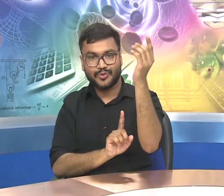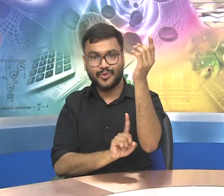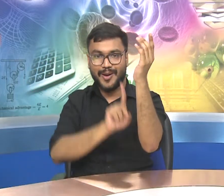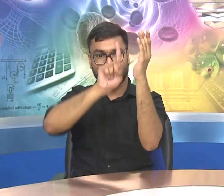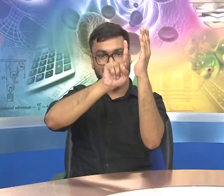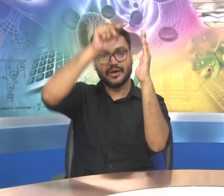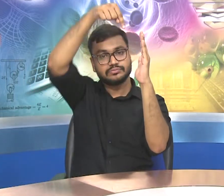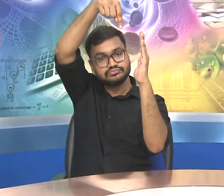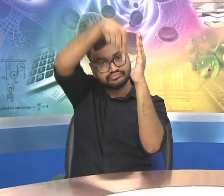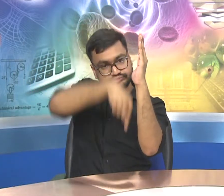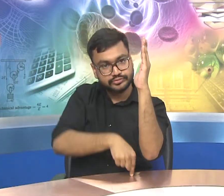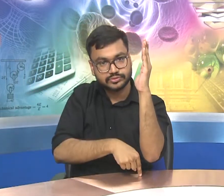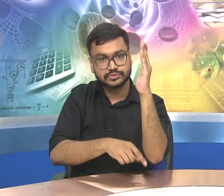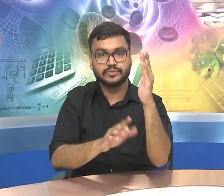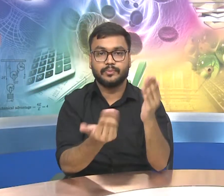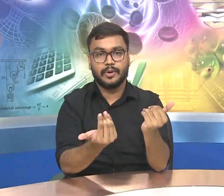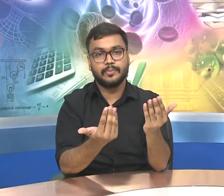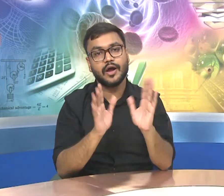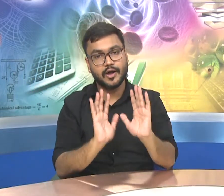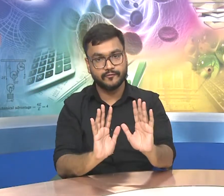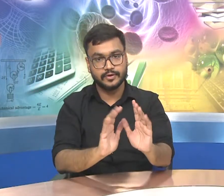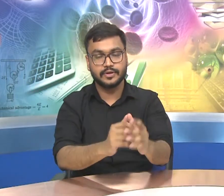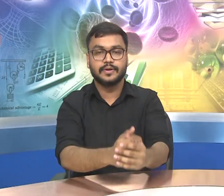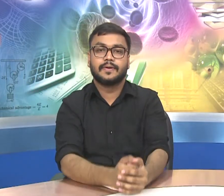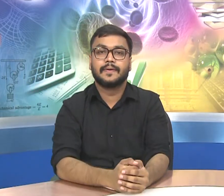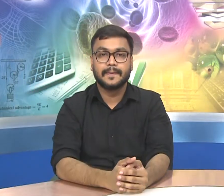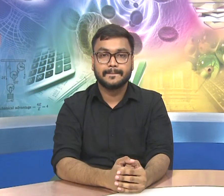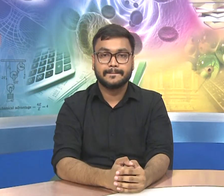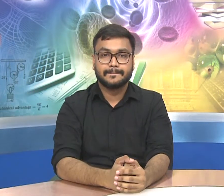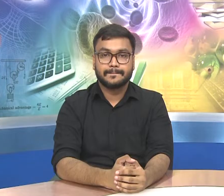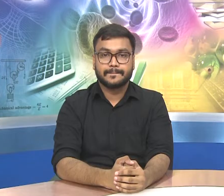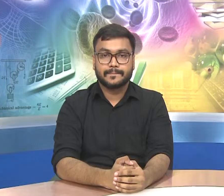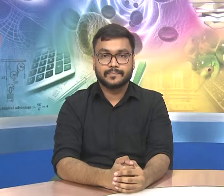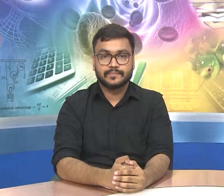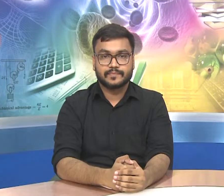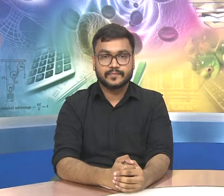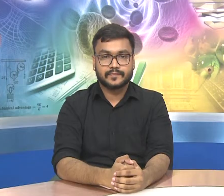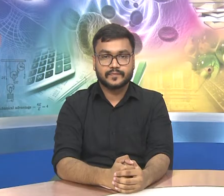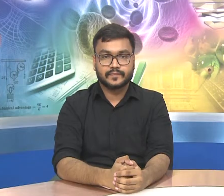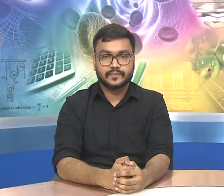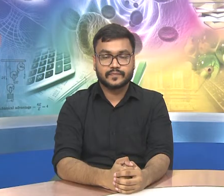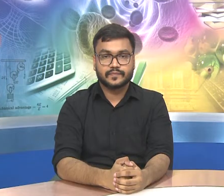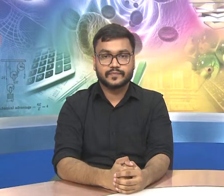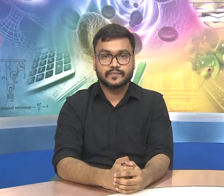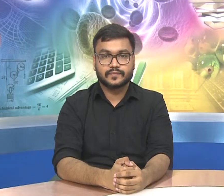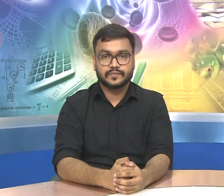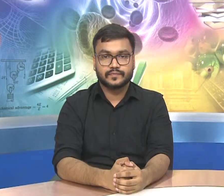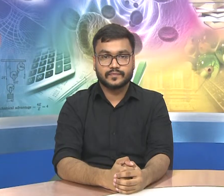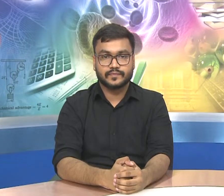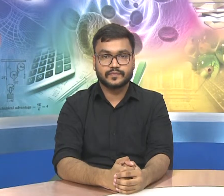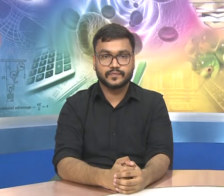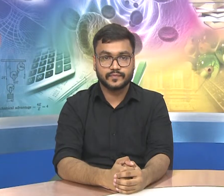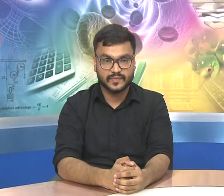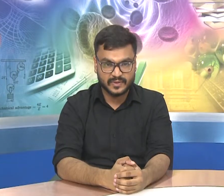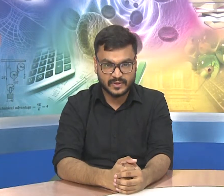and is lost at heat, and the leftover is passed on the trophic level.